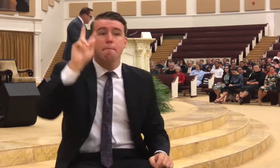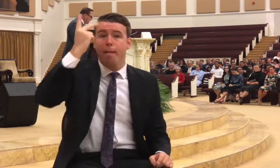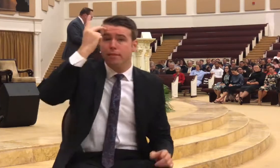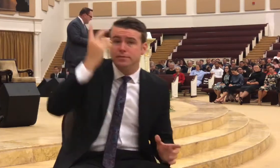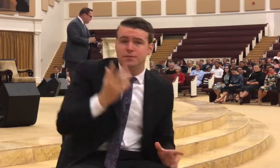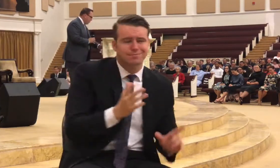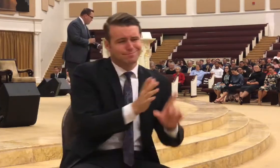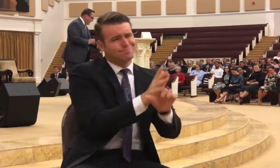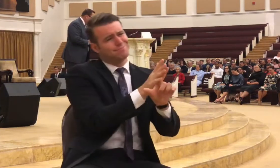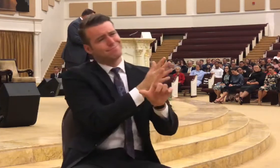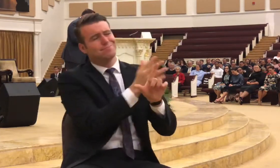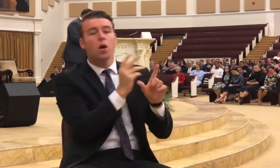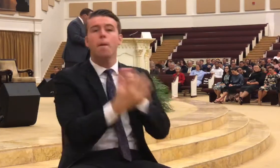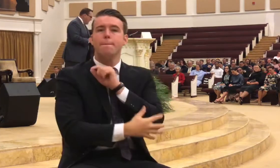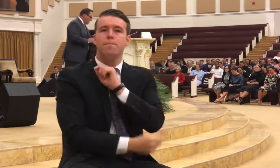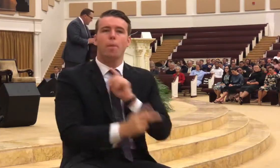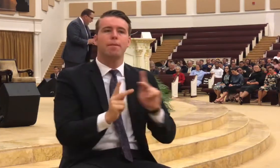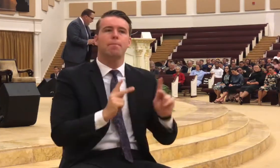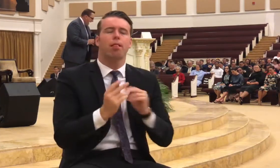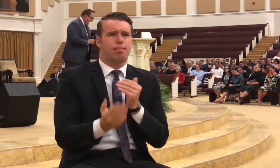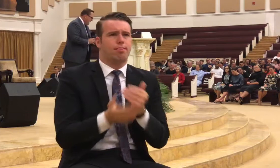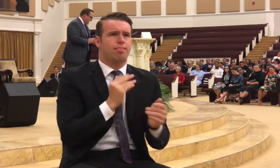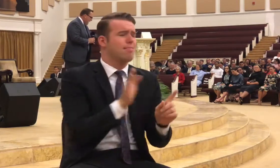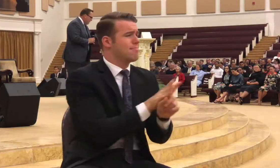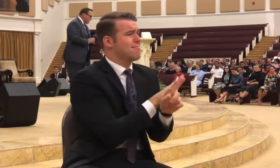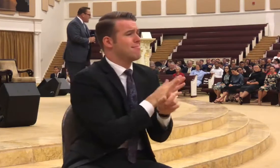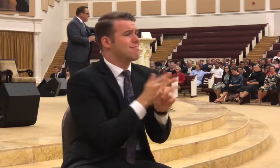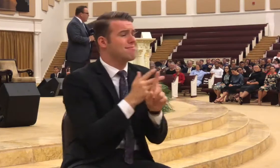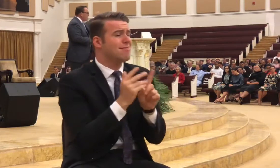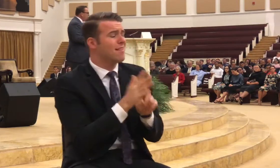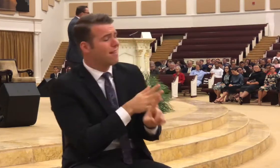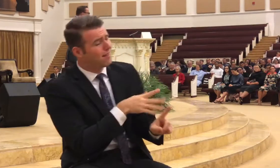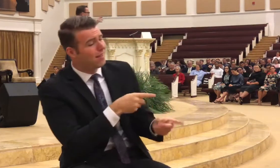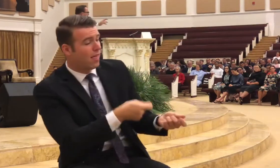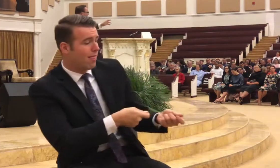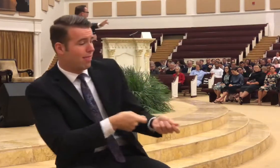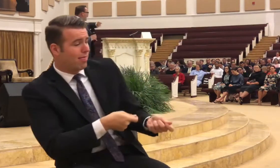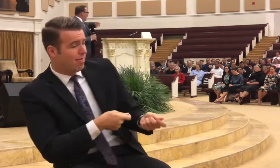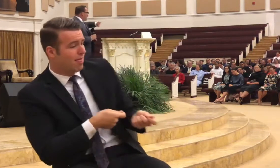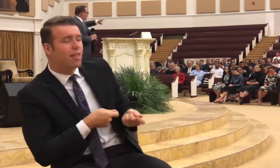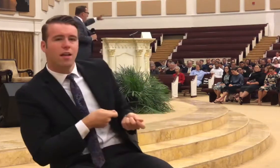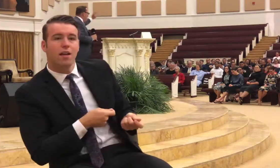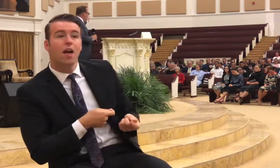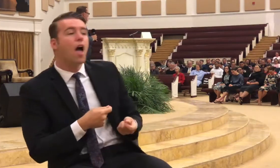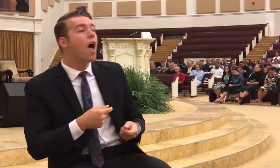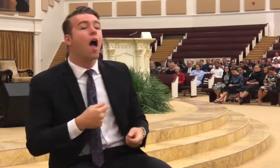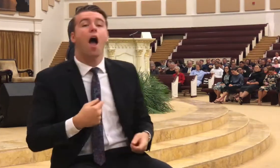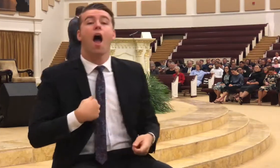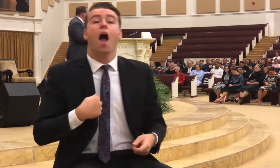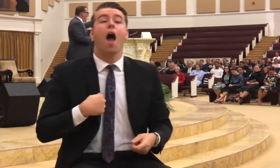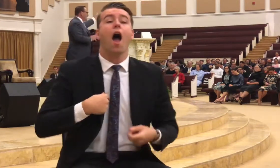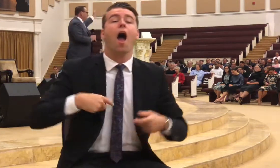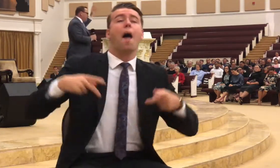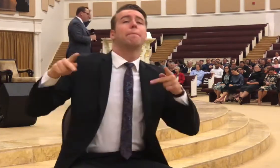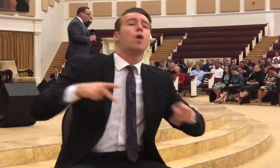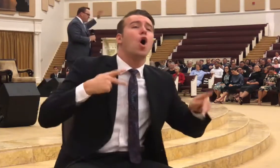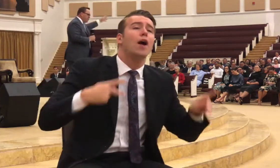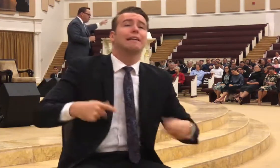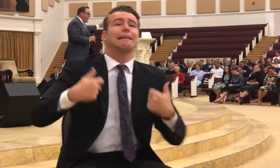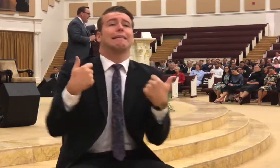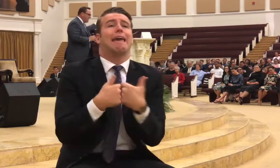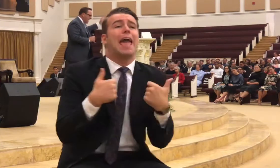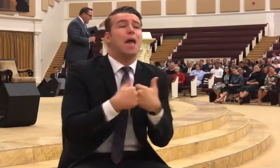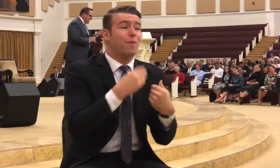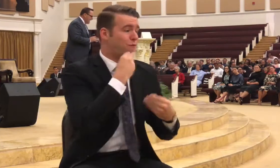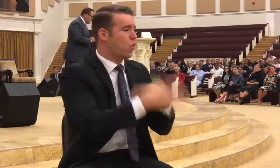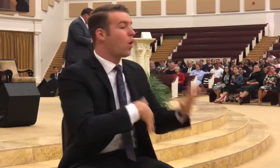politicians manipulate poor people and the young handing out bread. It's like Rome of old. They got elected by throwing parties and games and giving